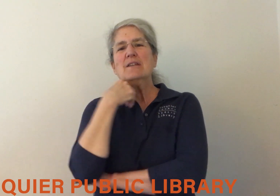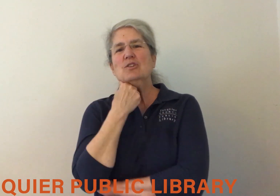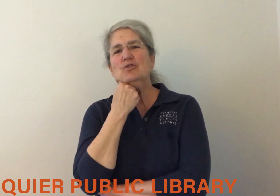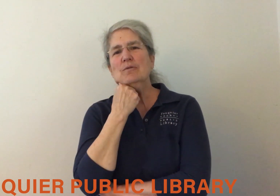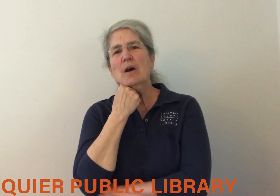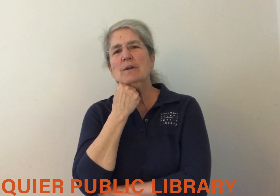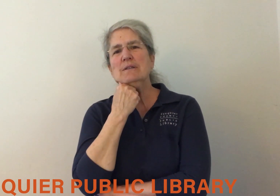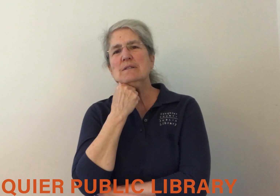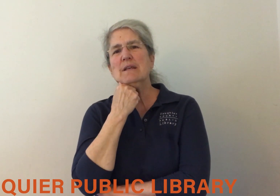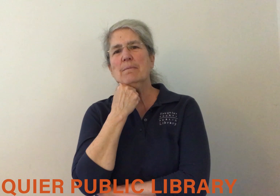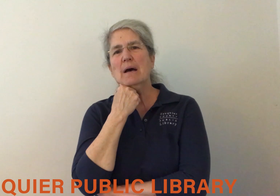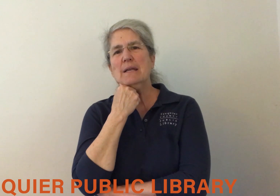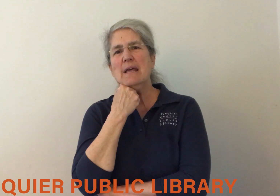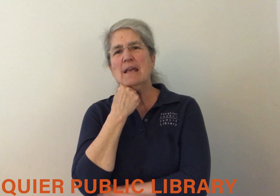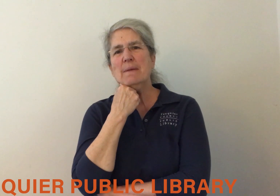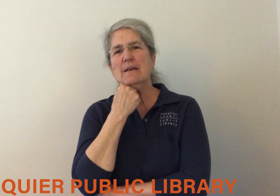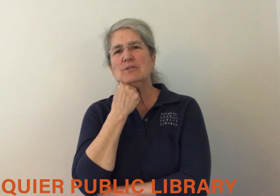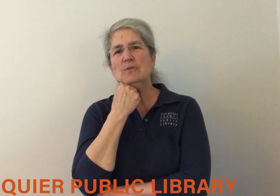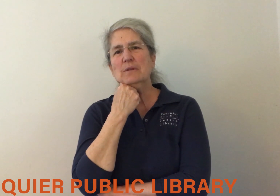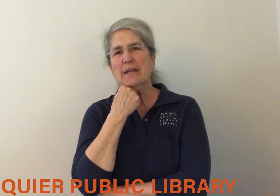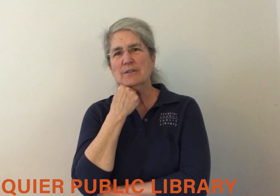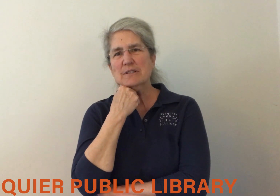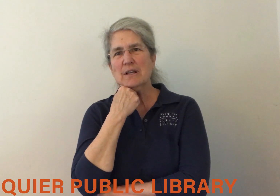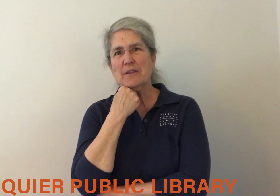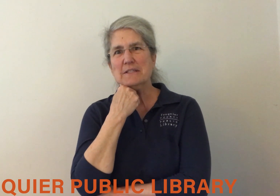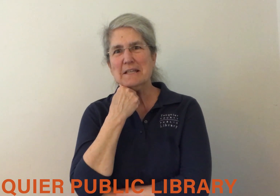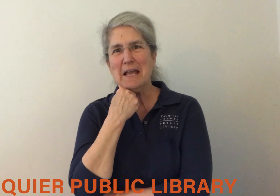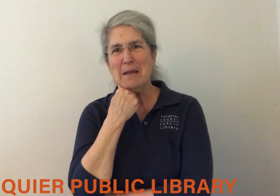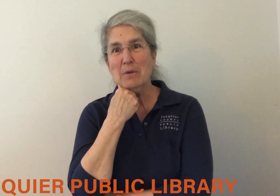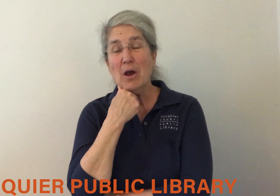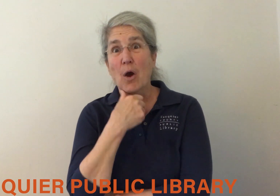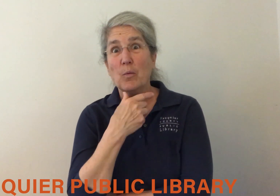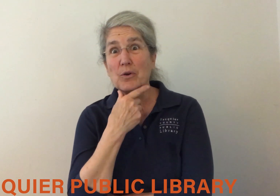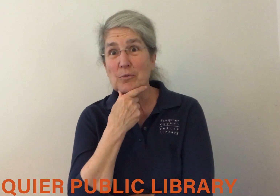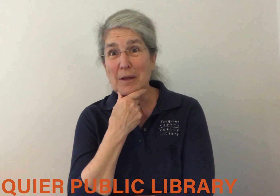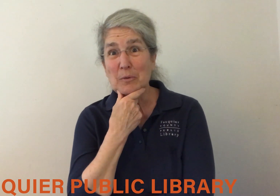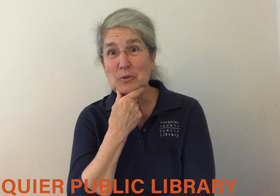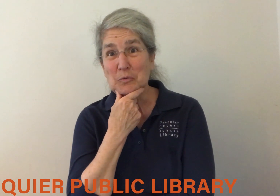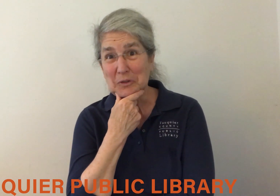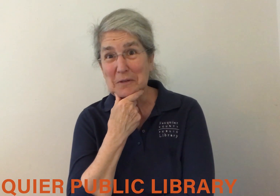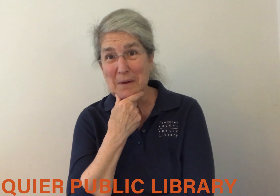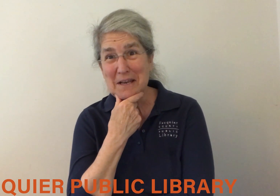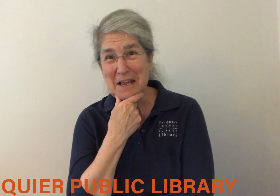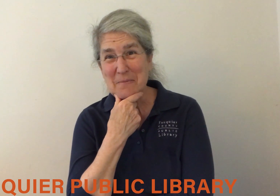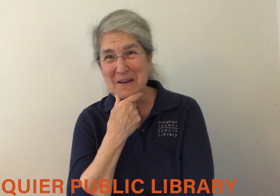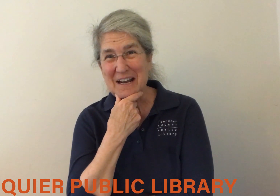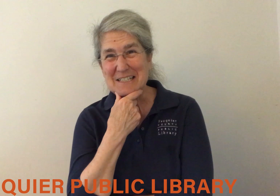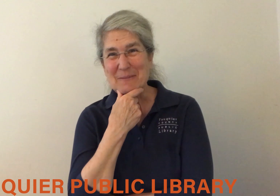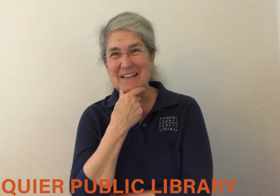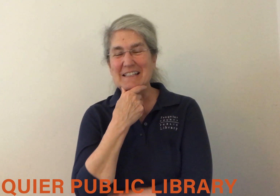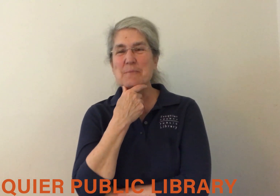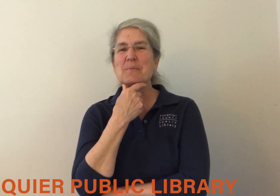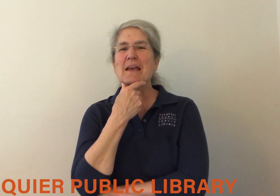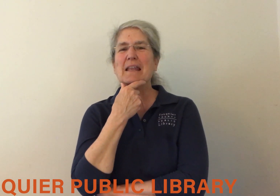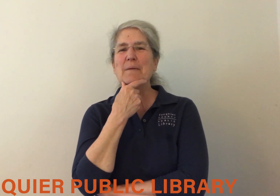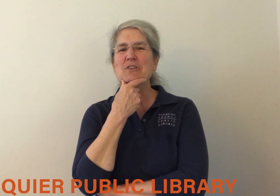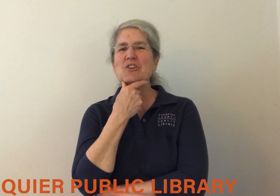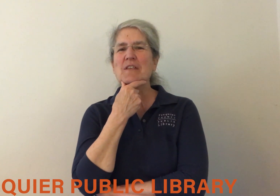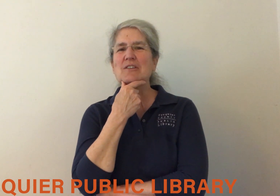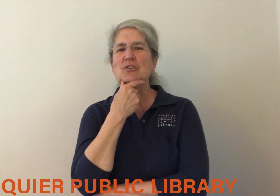Did you notice that my name has two letters that are the same? Were you able to read my name when I spelled it? Let me show that to